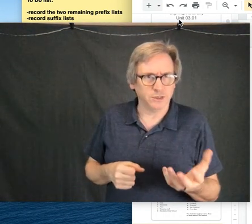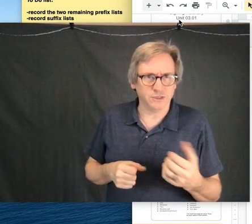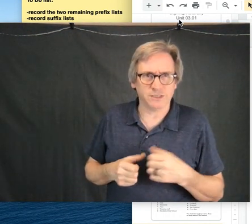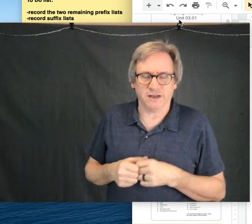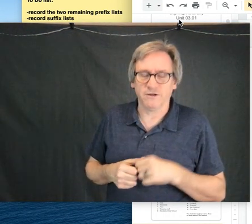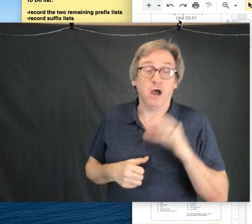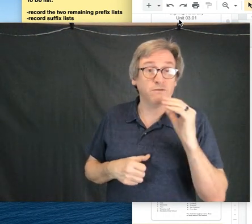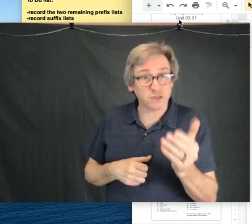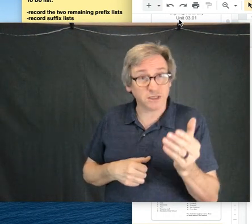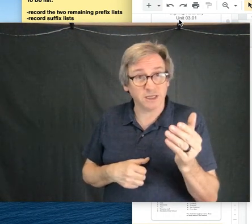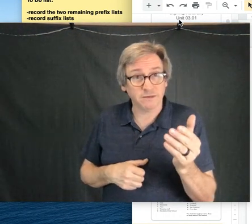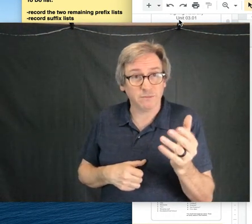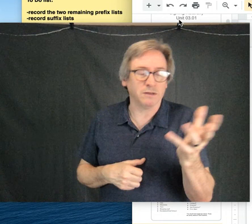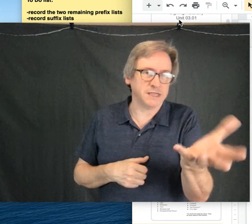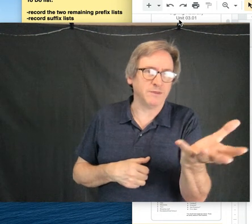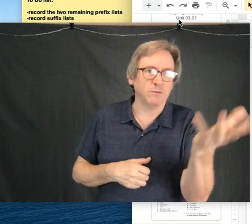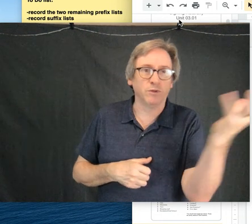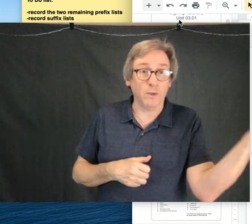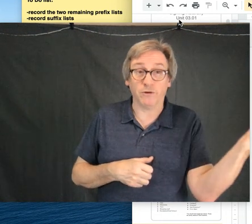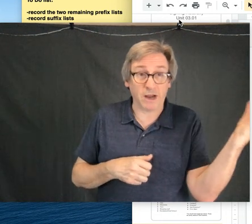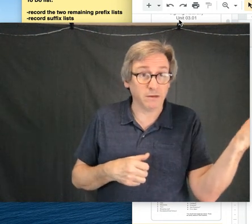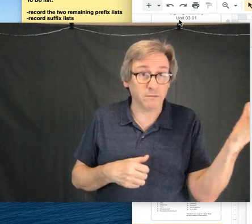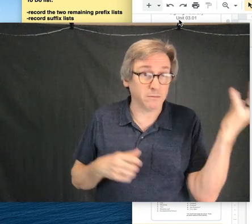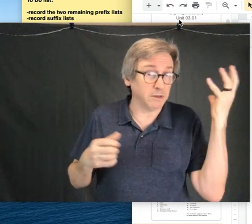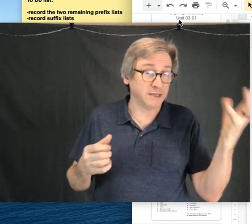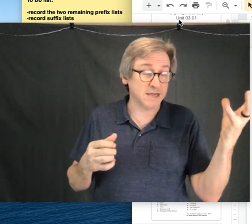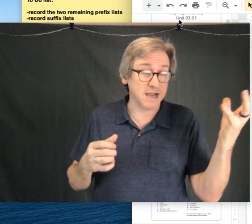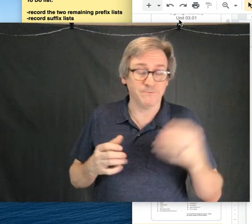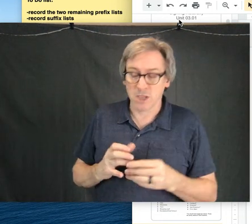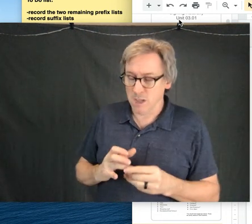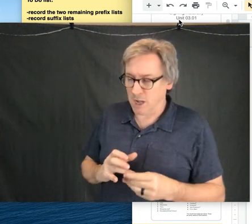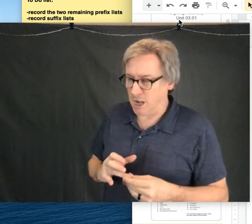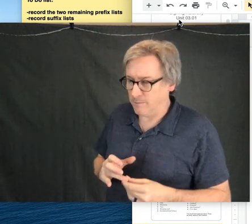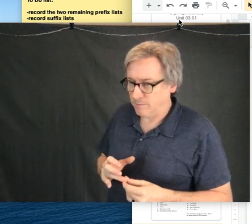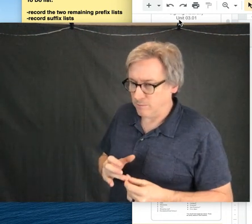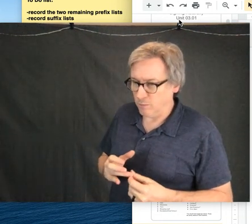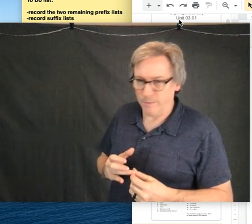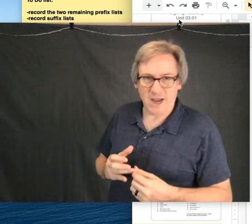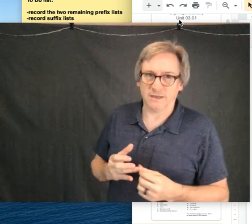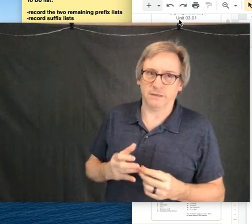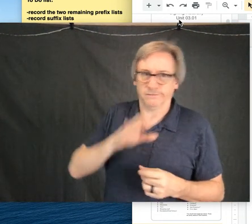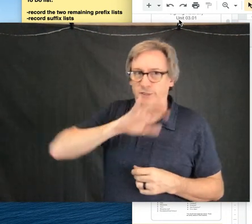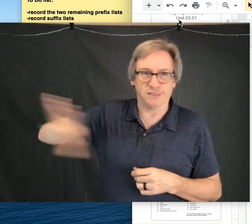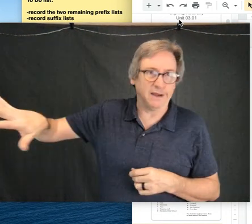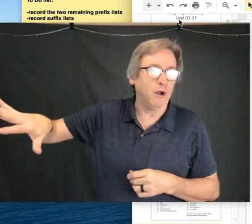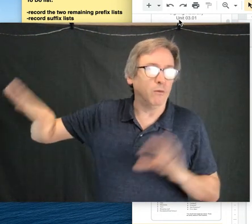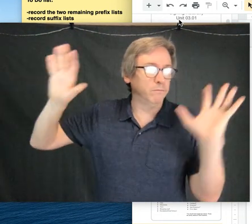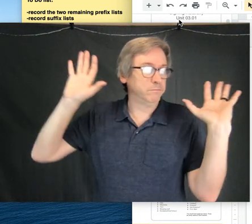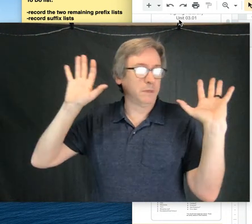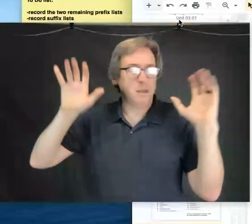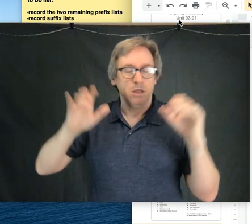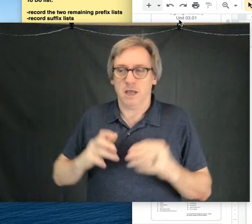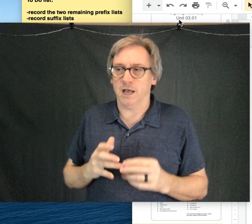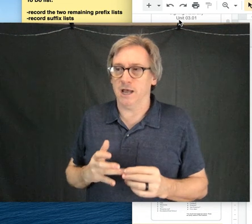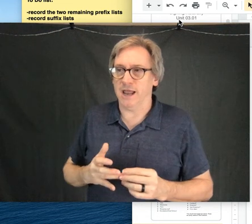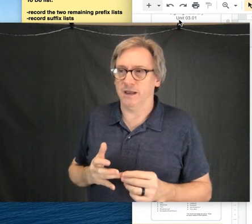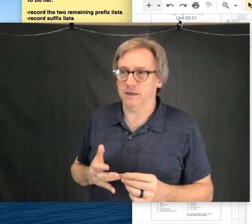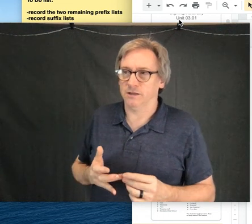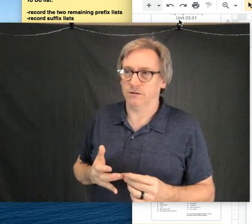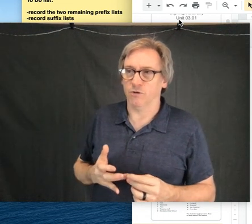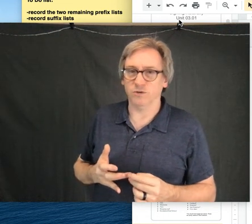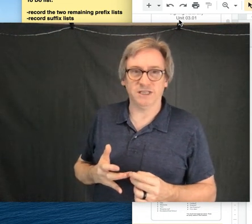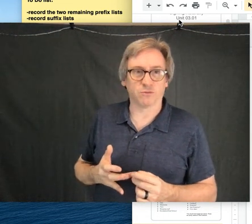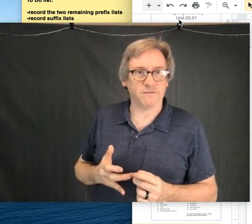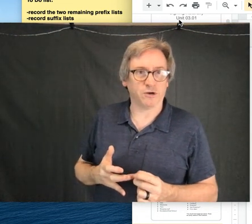guys who could do stuff. Unfortunately, well, same thing with women, right? At the time, women you stayed at home.